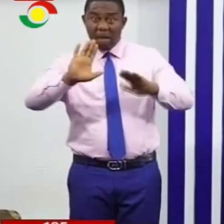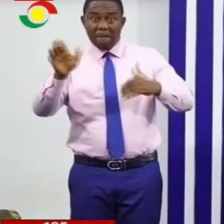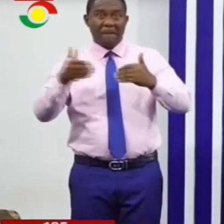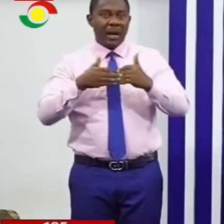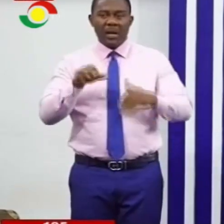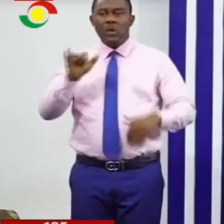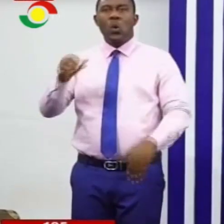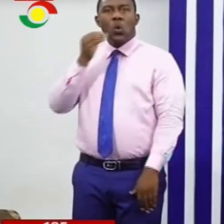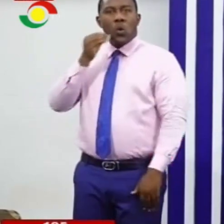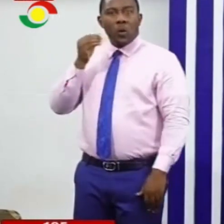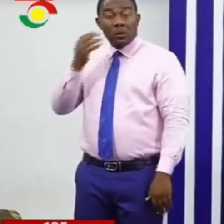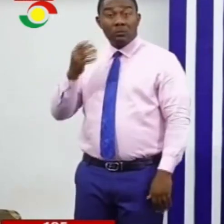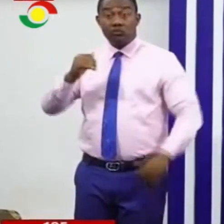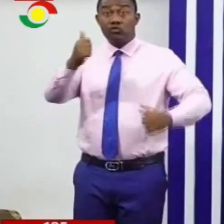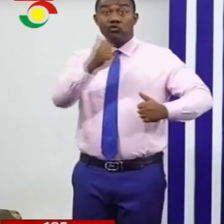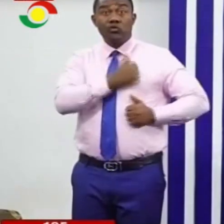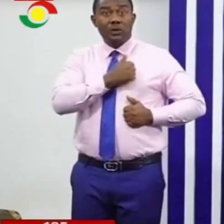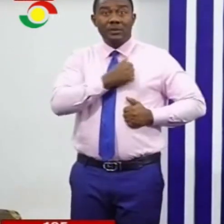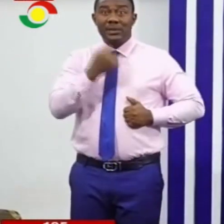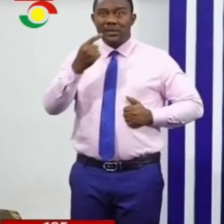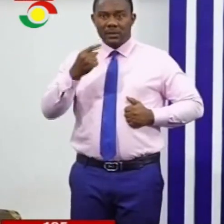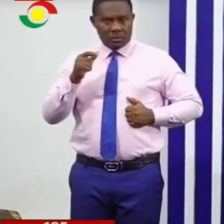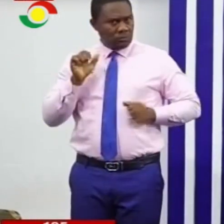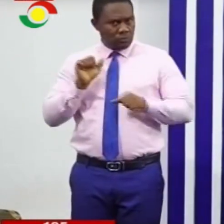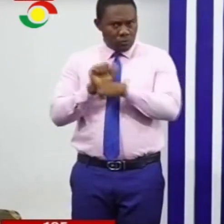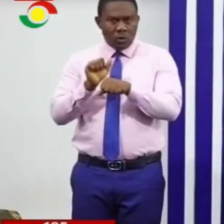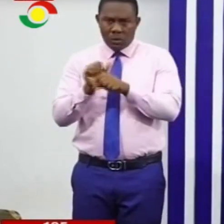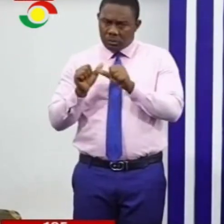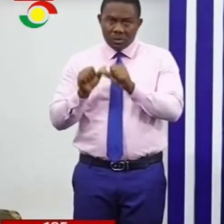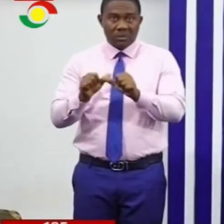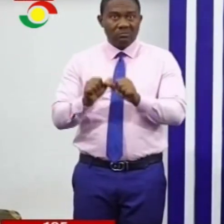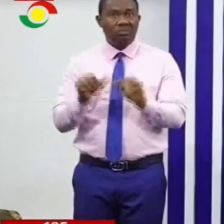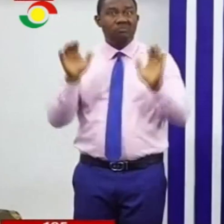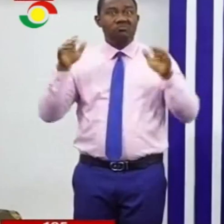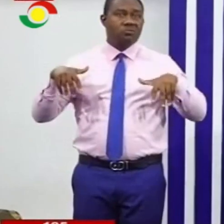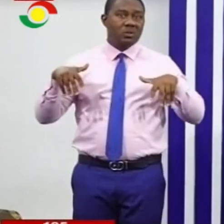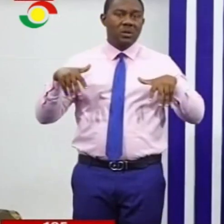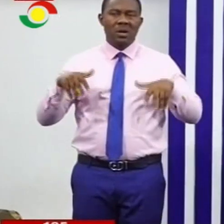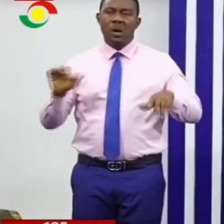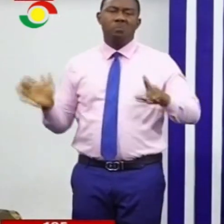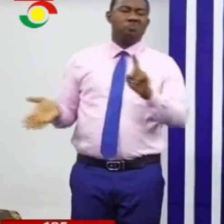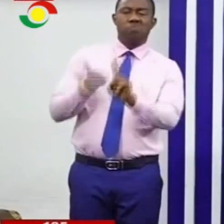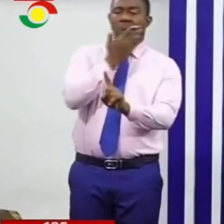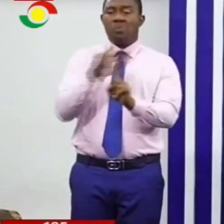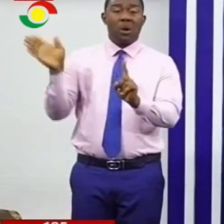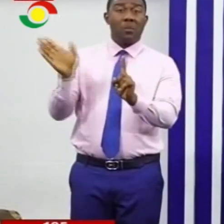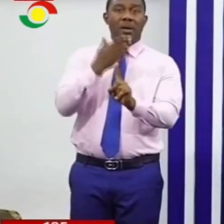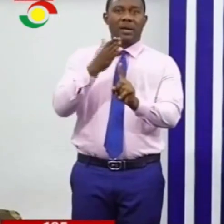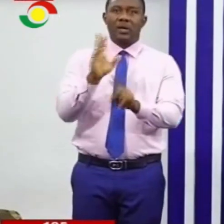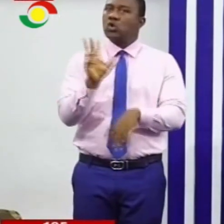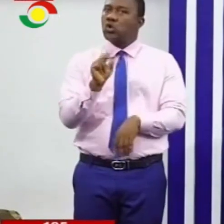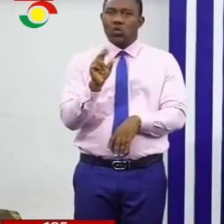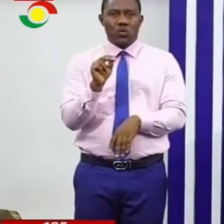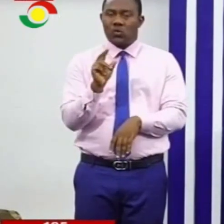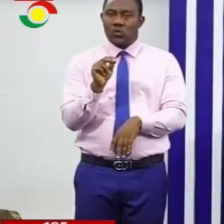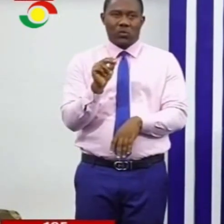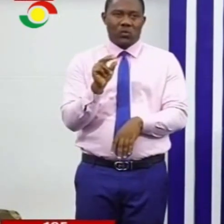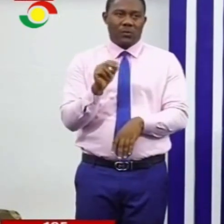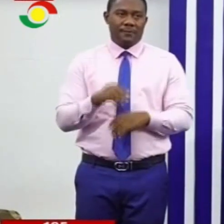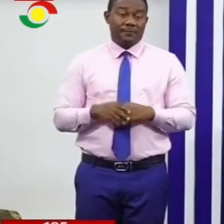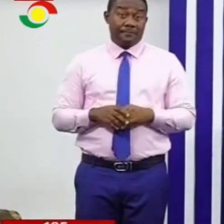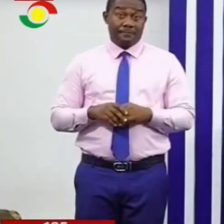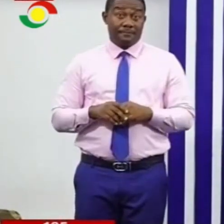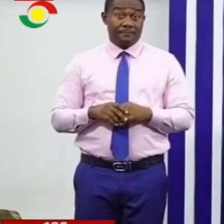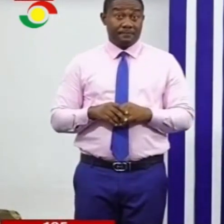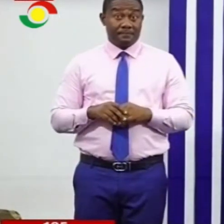beboa asojafo no so a kyerye se omo so pega omo ne ma ne mu enya de omo be bobo obi a by heart e wo krom onipa